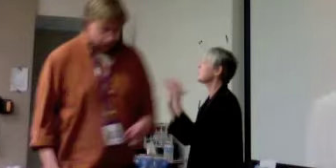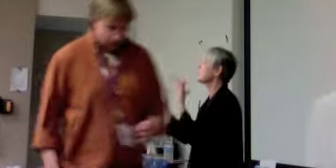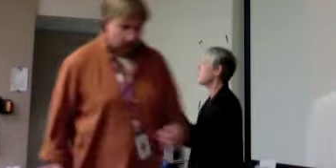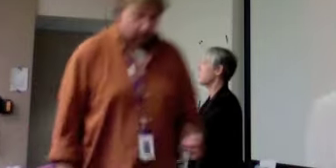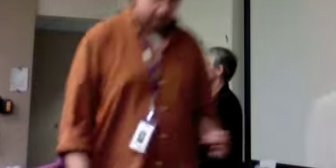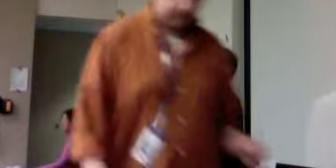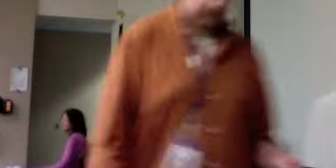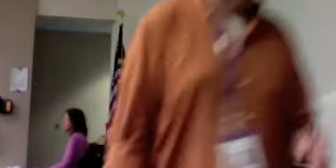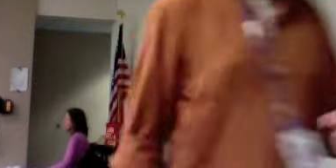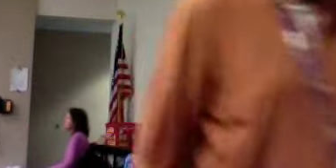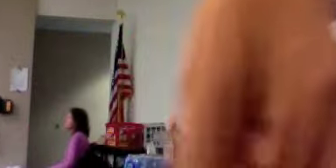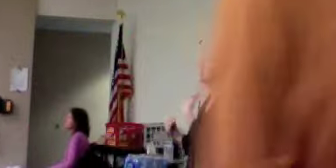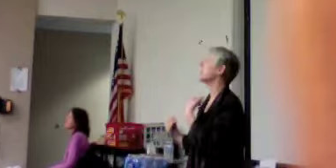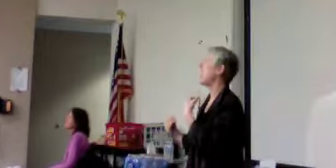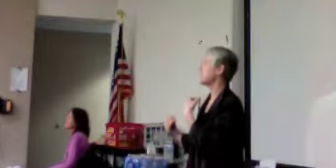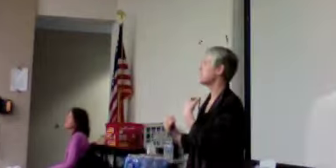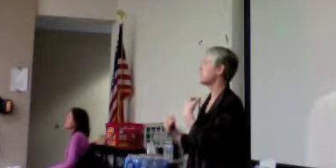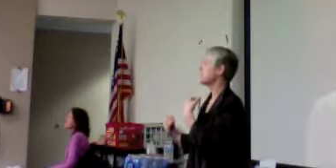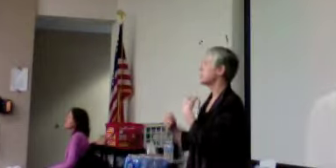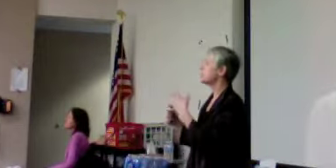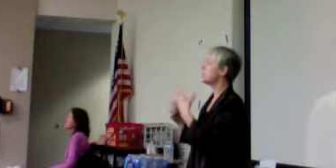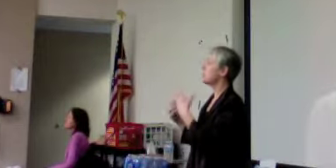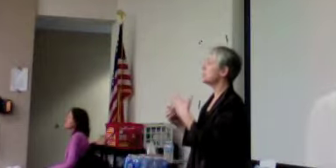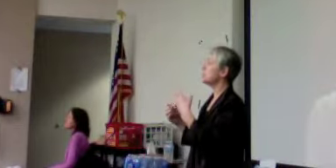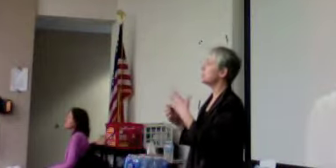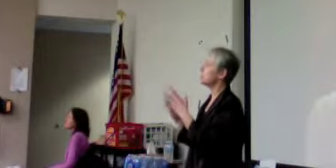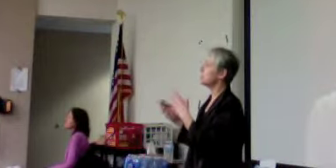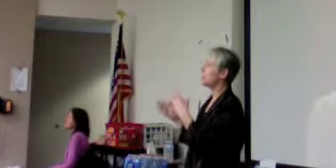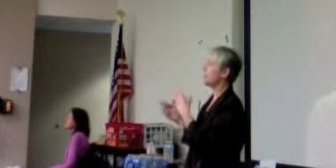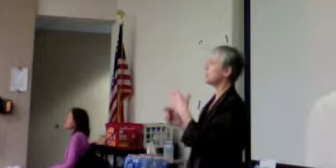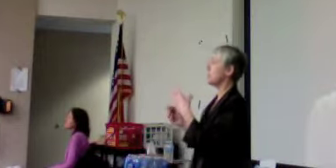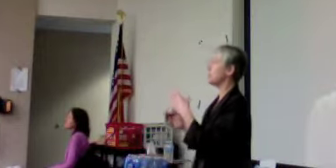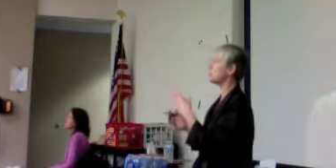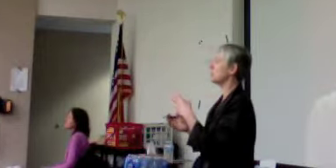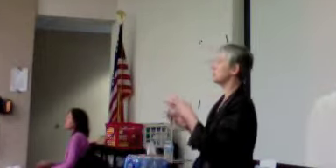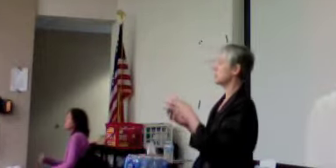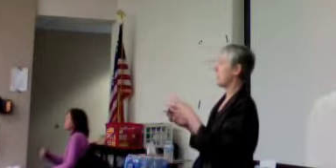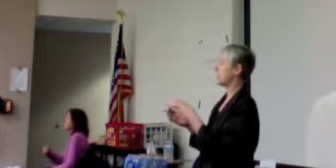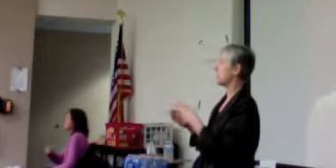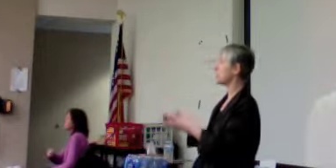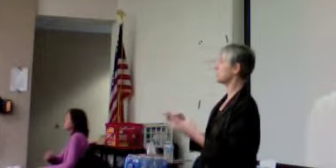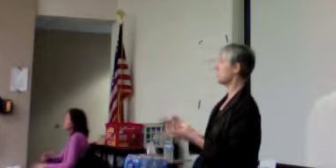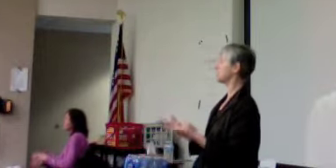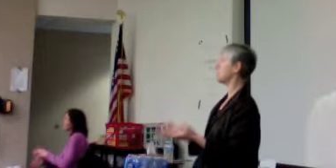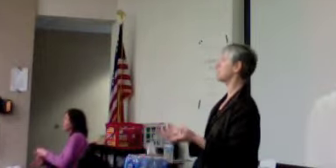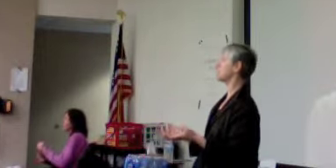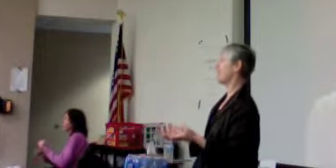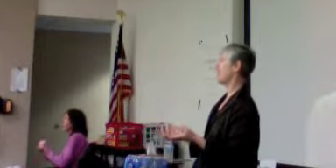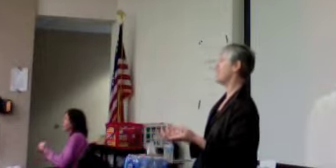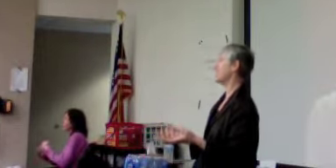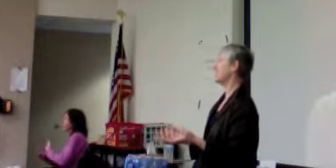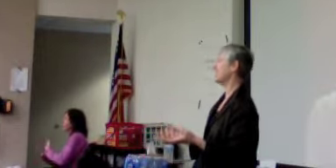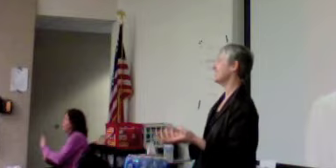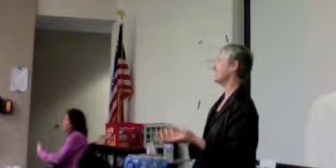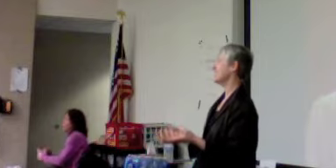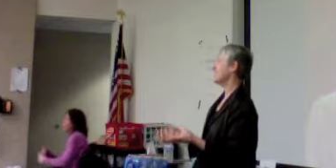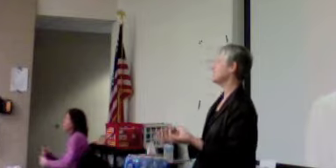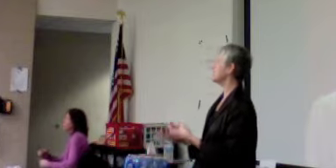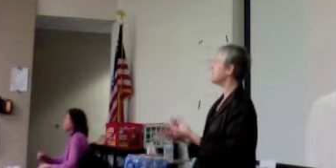And so here's the question. I think you're going to hear that a lot. So the question is, did he learn more after high school because, in fact, high school set him up for that